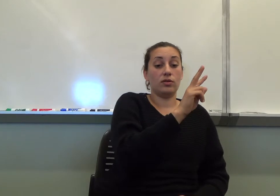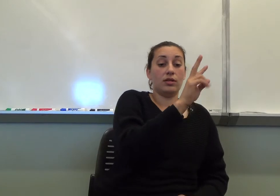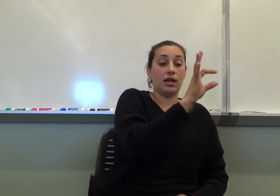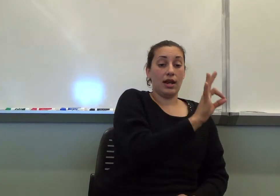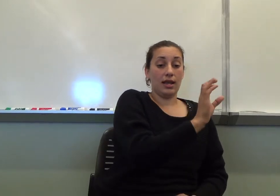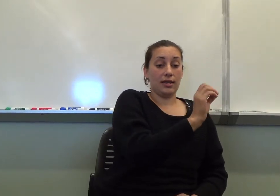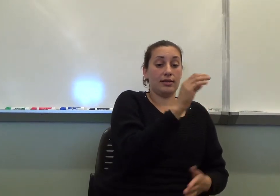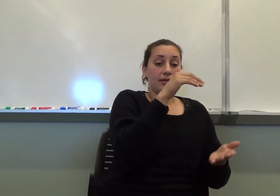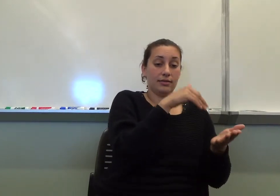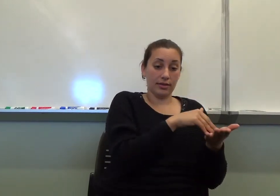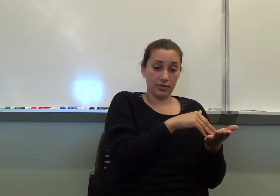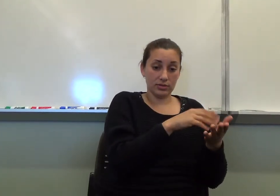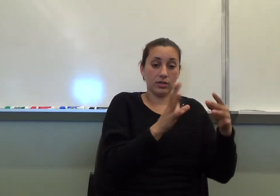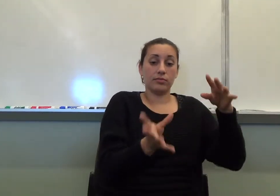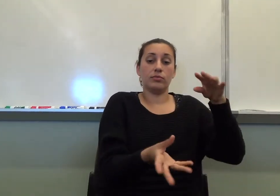250,000.